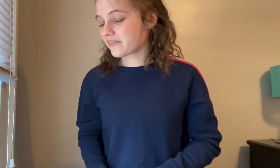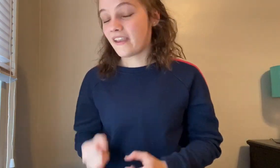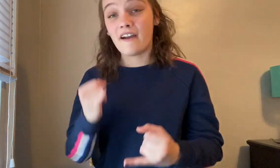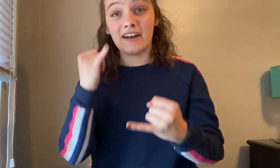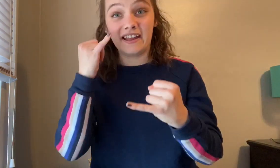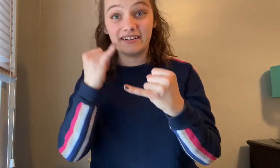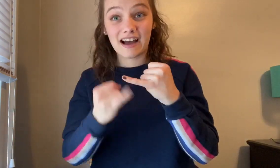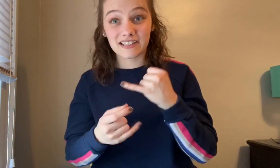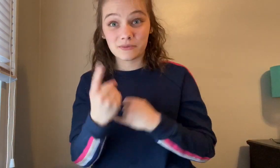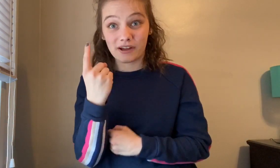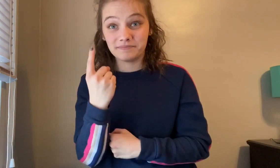All right, last one.